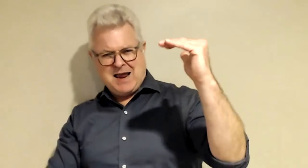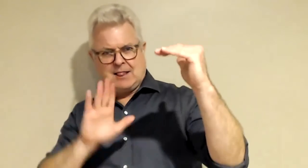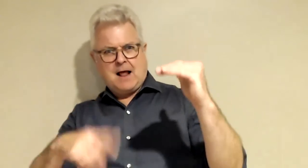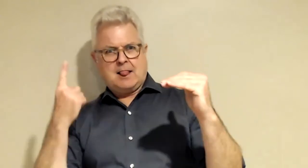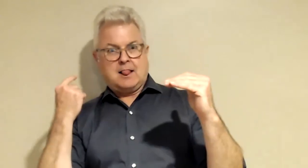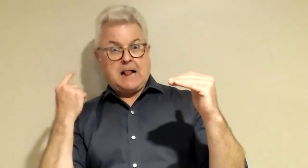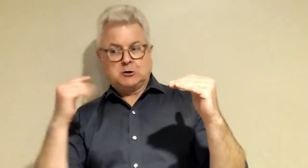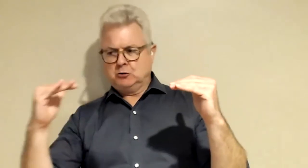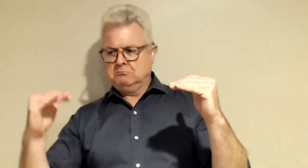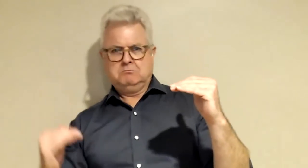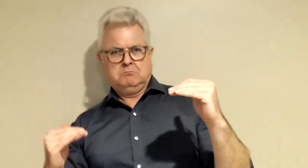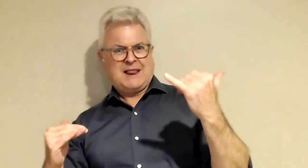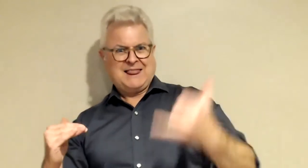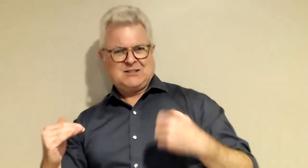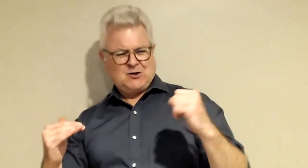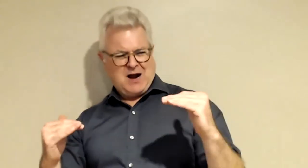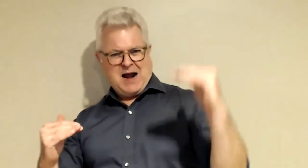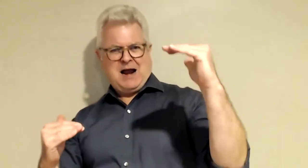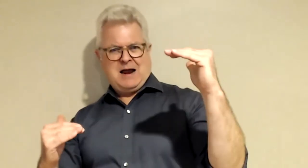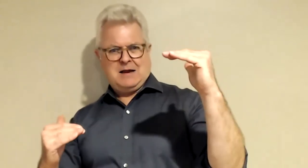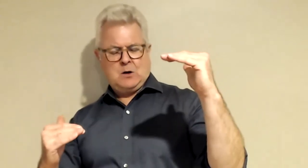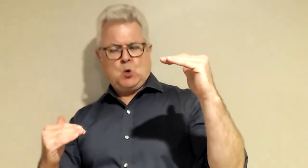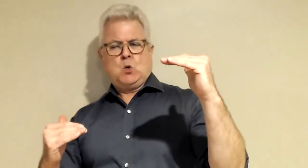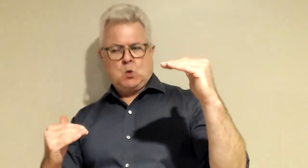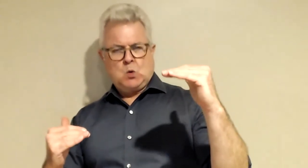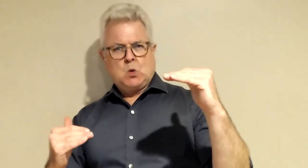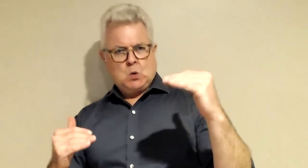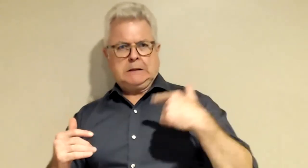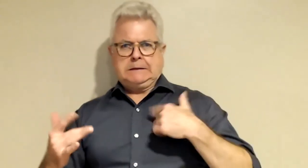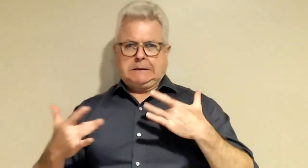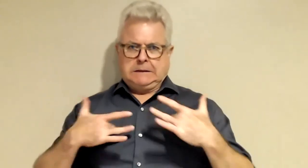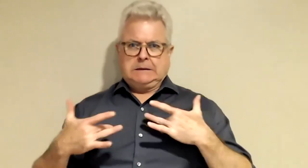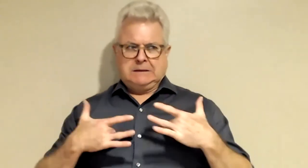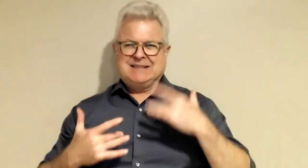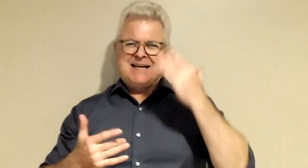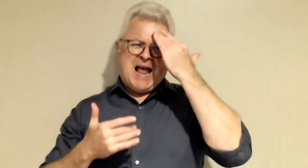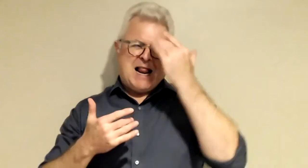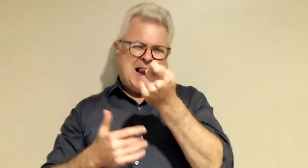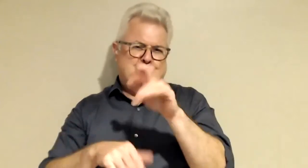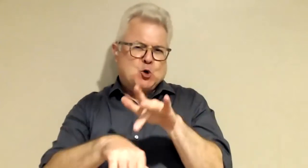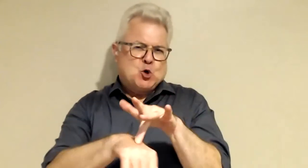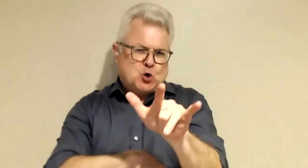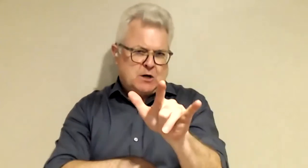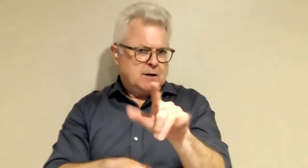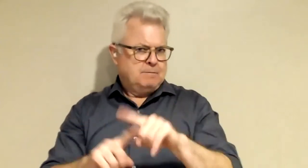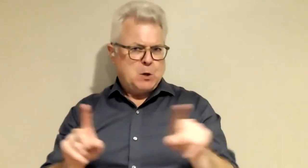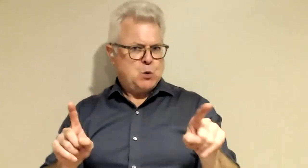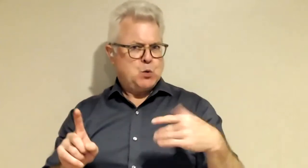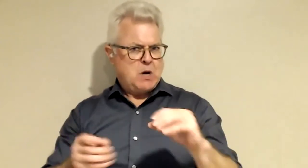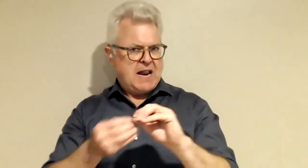this year than last year. So the numbers have increased. So that is cause for concern,